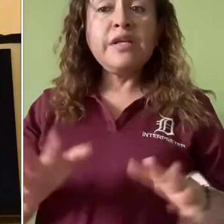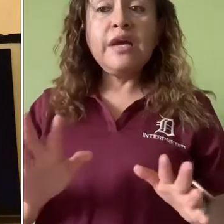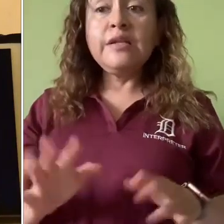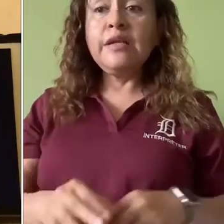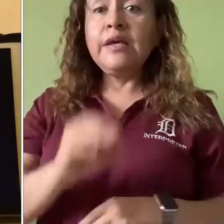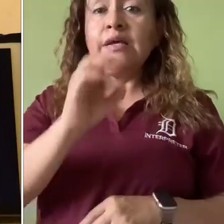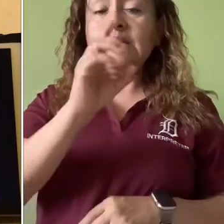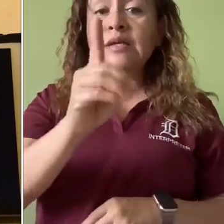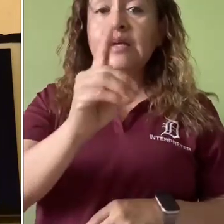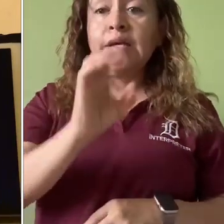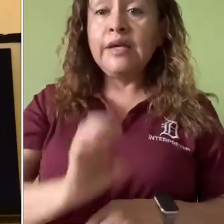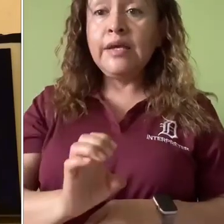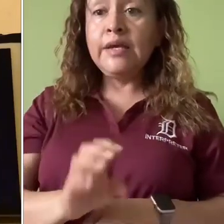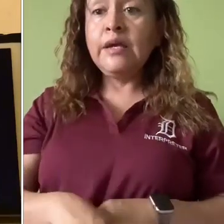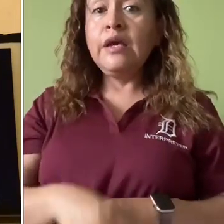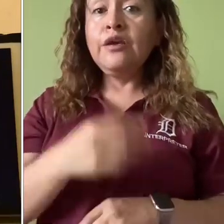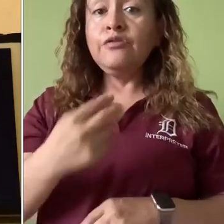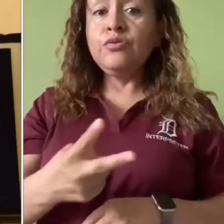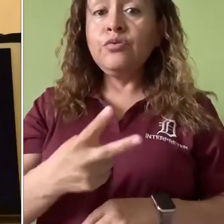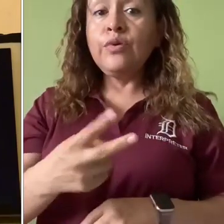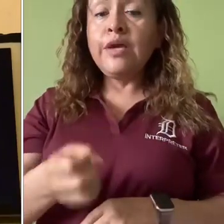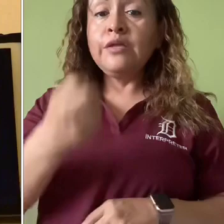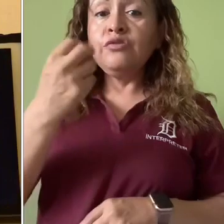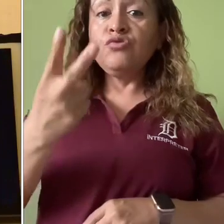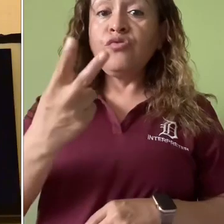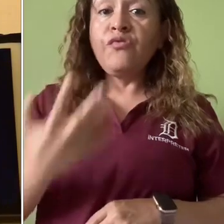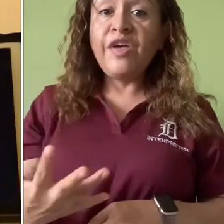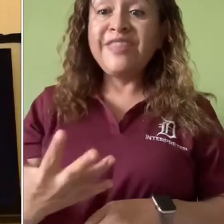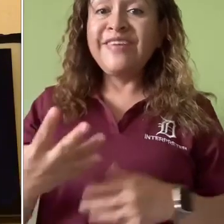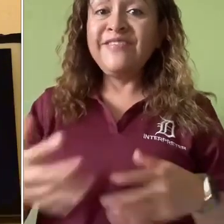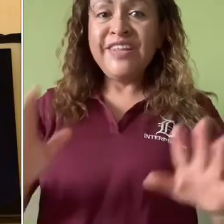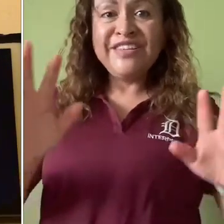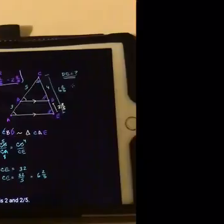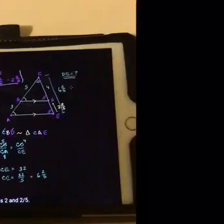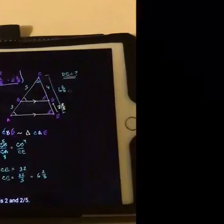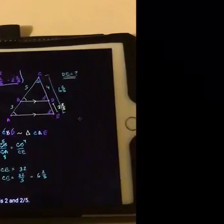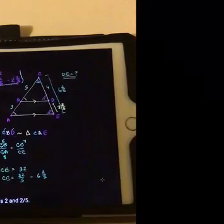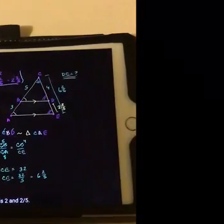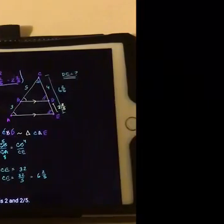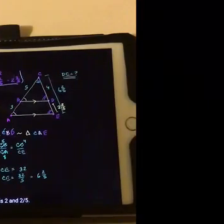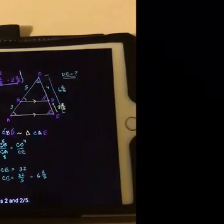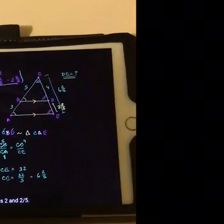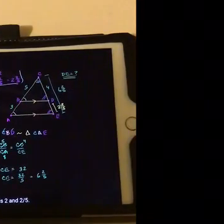2/5 is 2 2/5. So we're done. DE is 2 2/5.